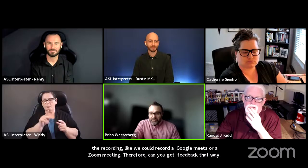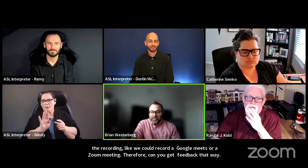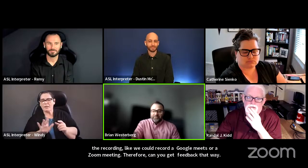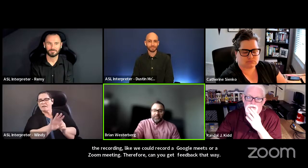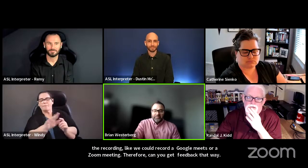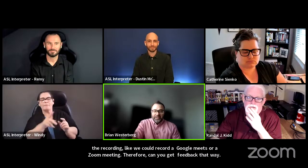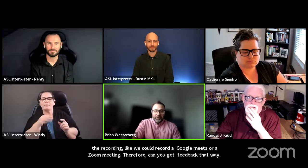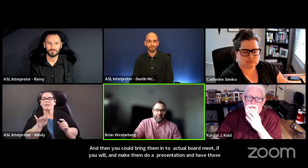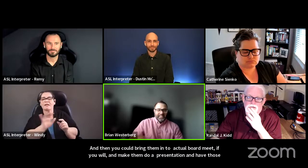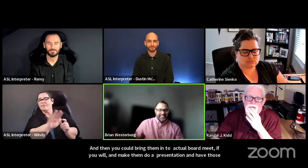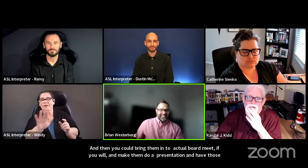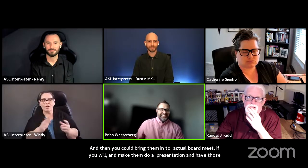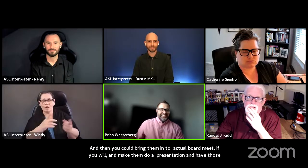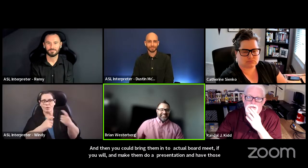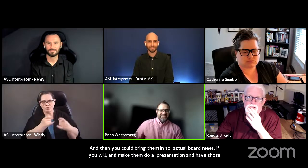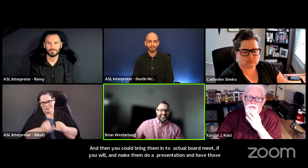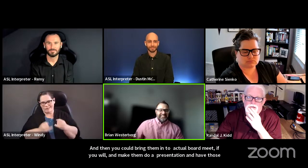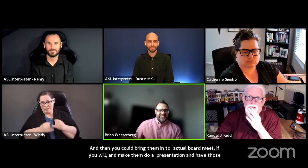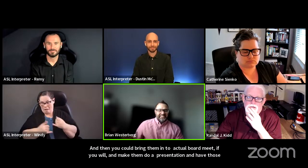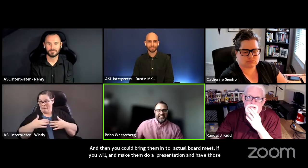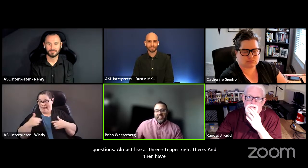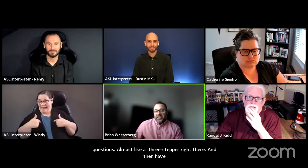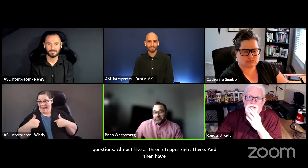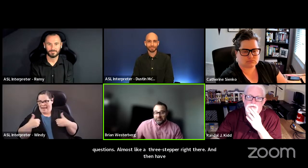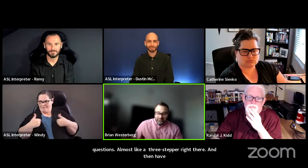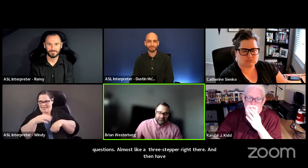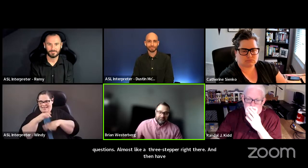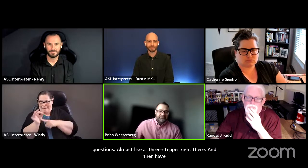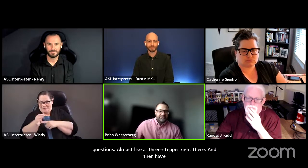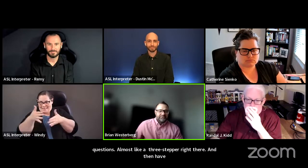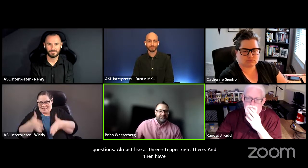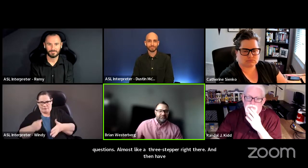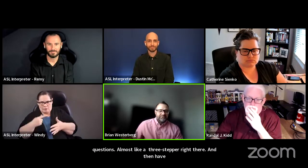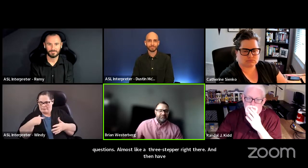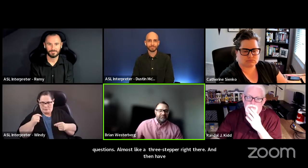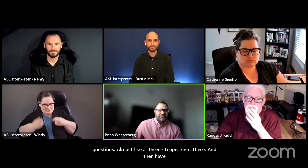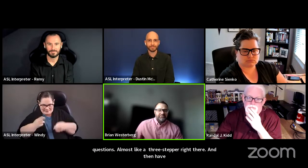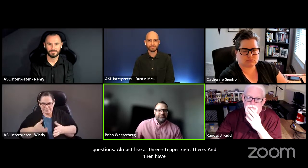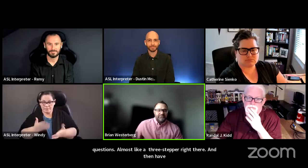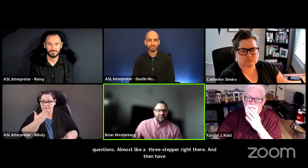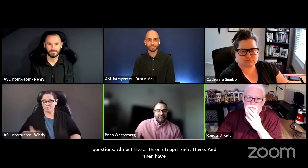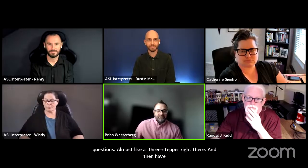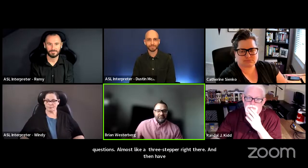pressed for time, so I have 9 more minutes. Thank you.